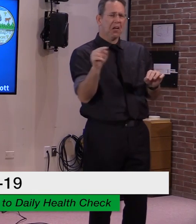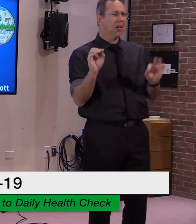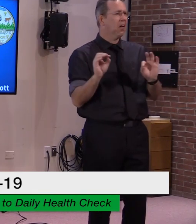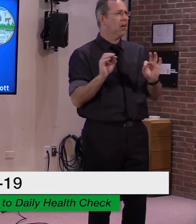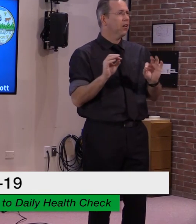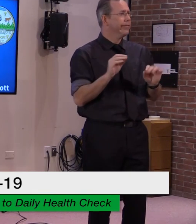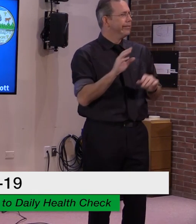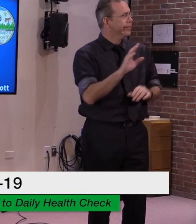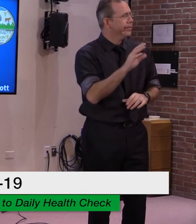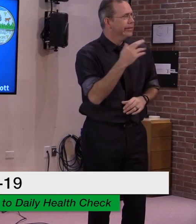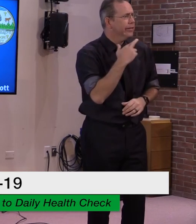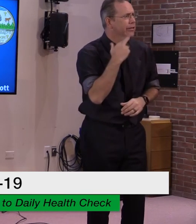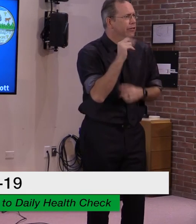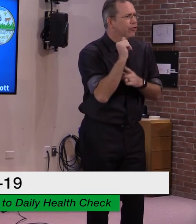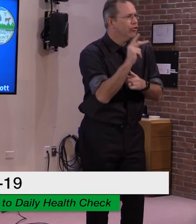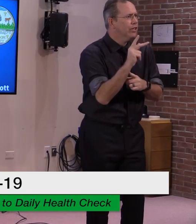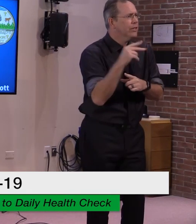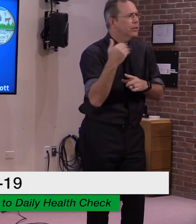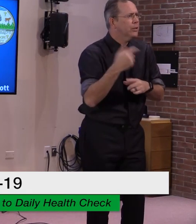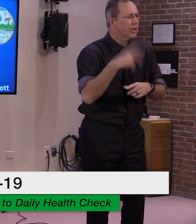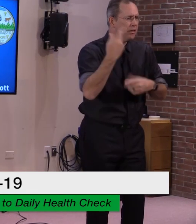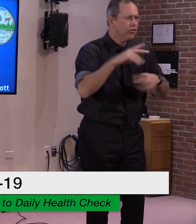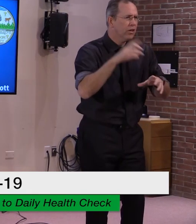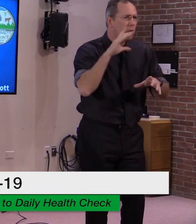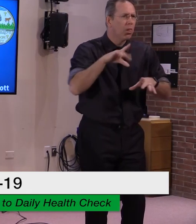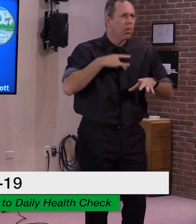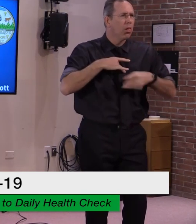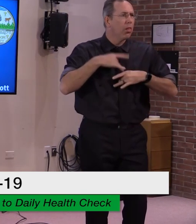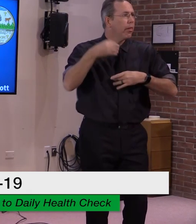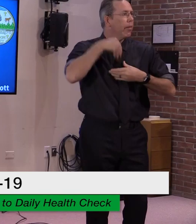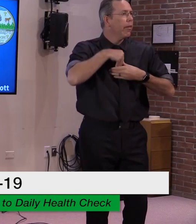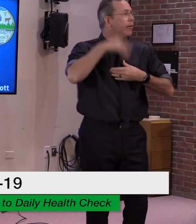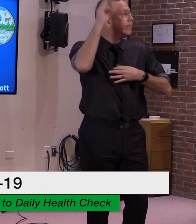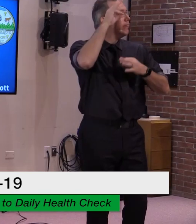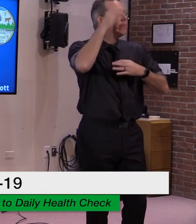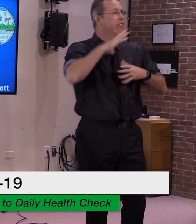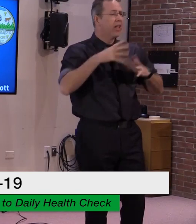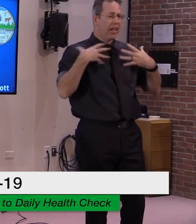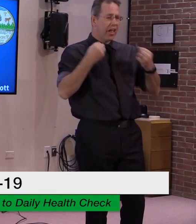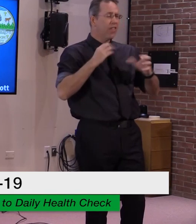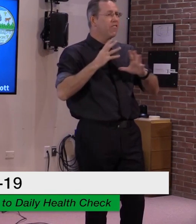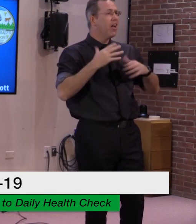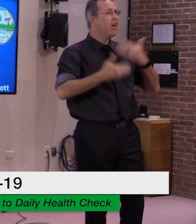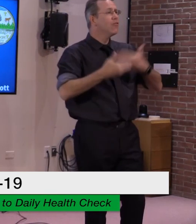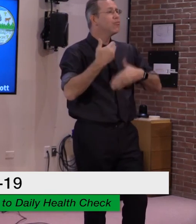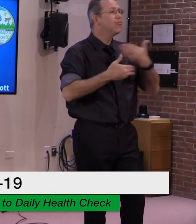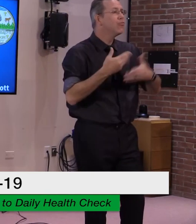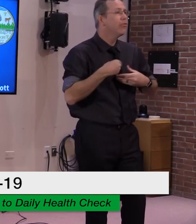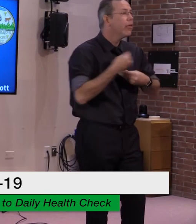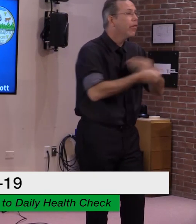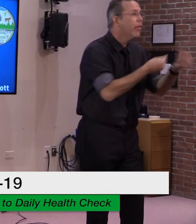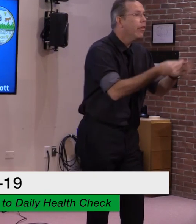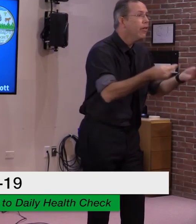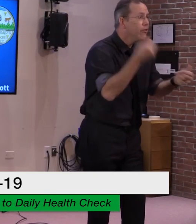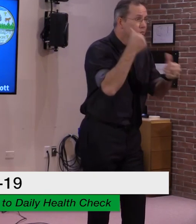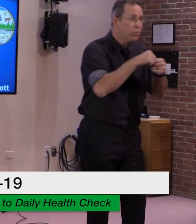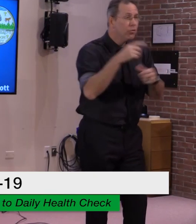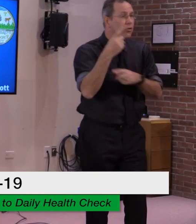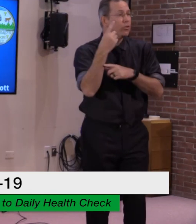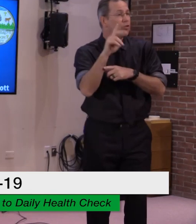coveted as dr levine said a few weeks ago but the amount of virus in our communities right